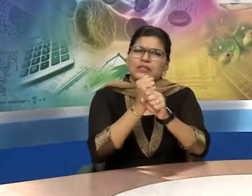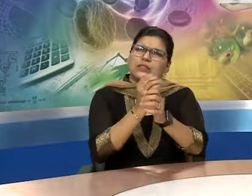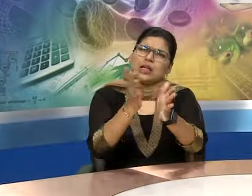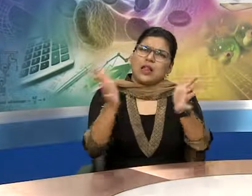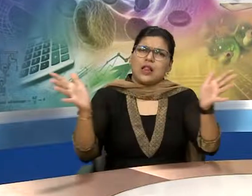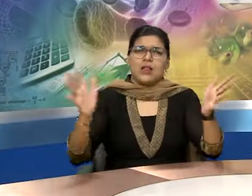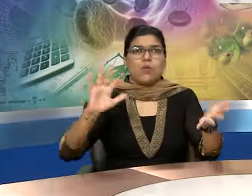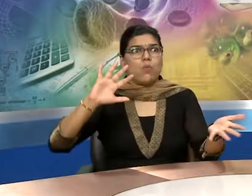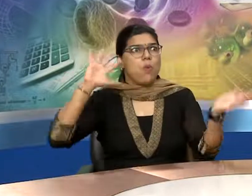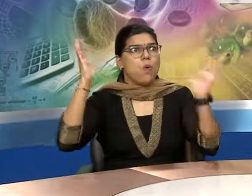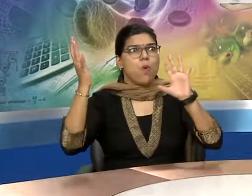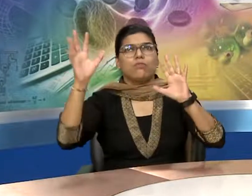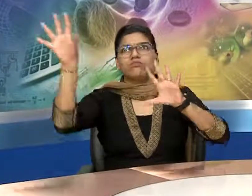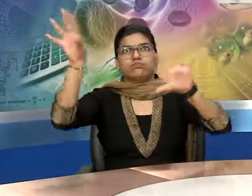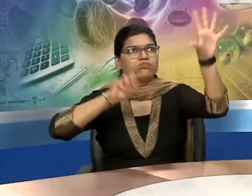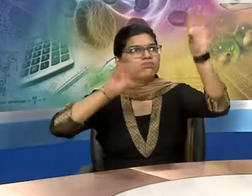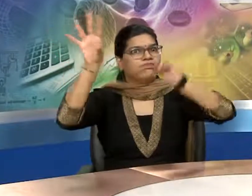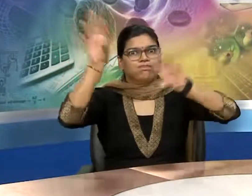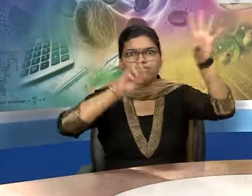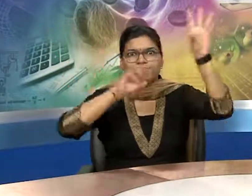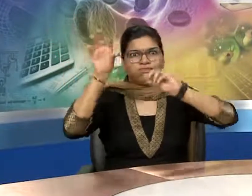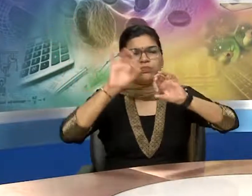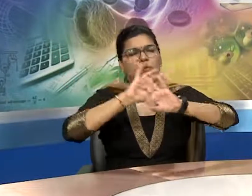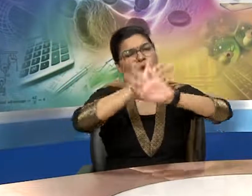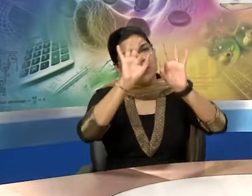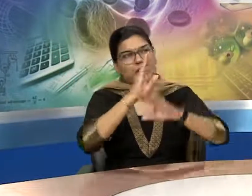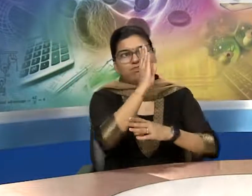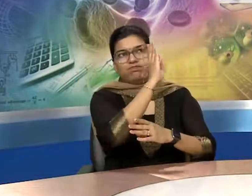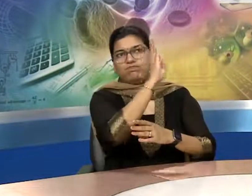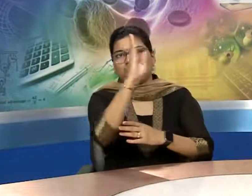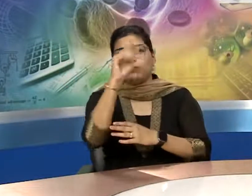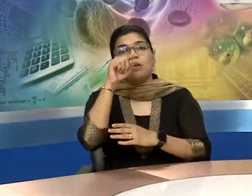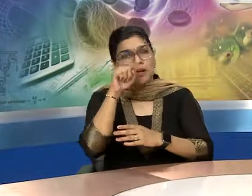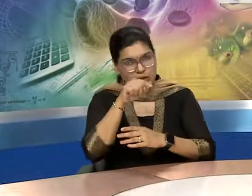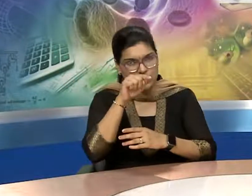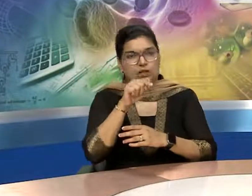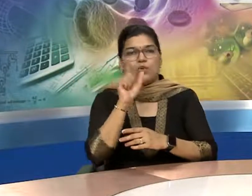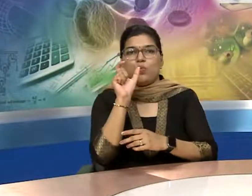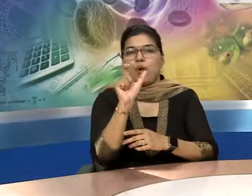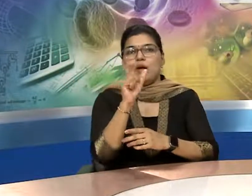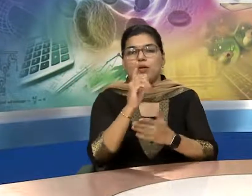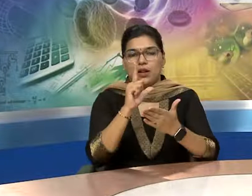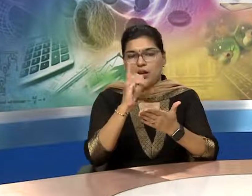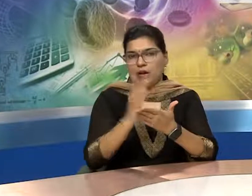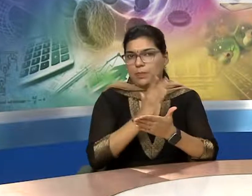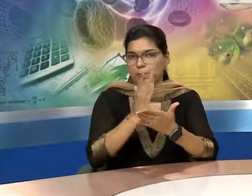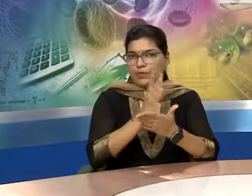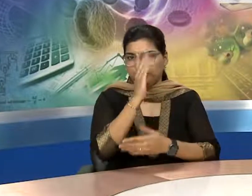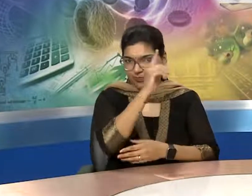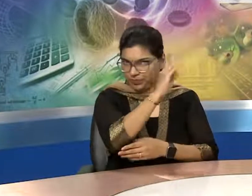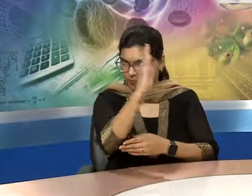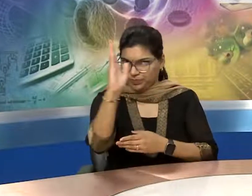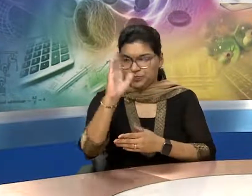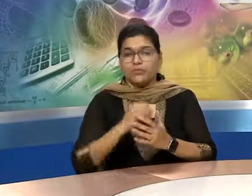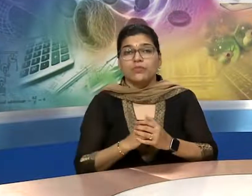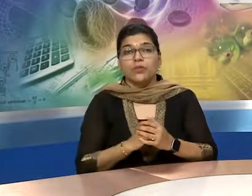history. In general, you can get any book. So in library, we keep book from